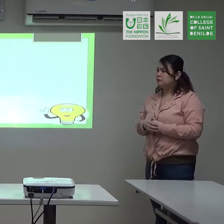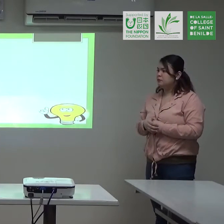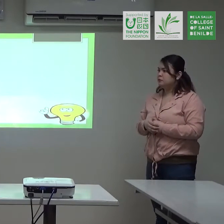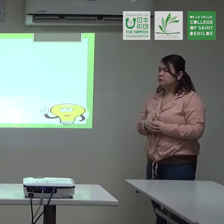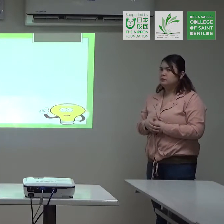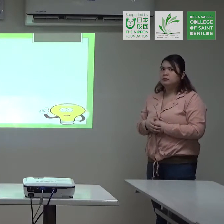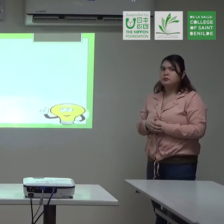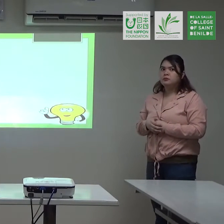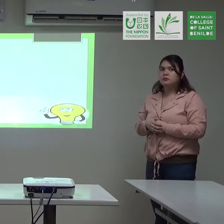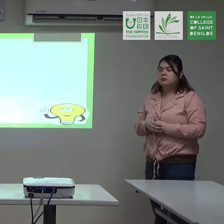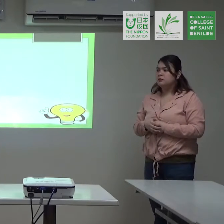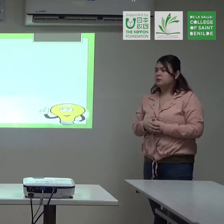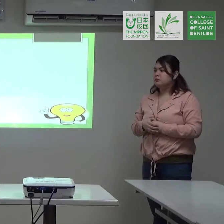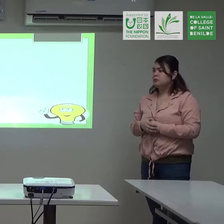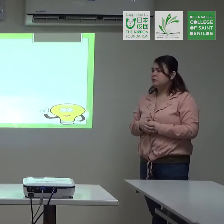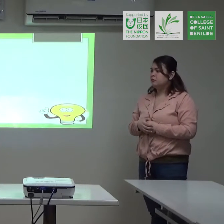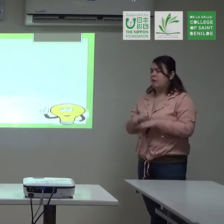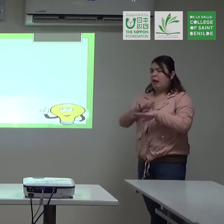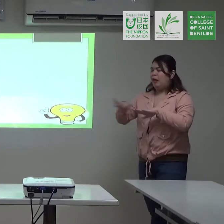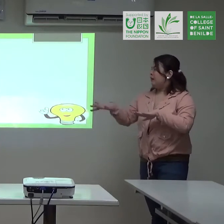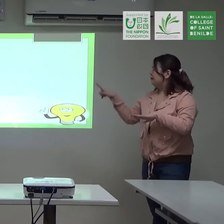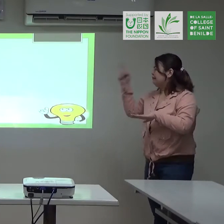Brown out siguro dun sa amin.